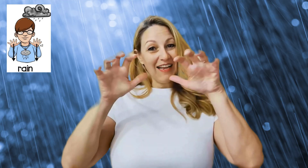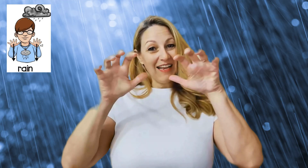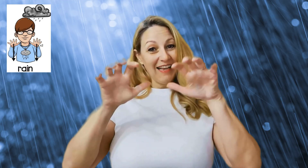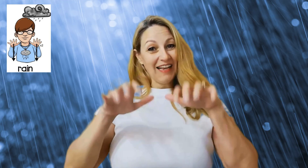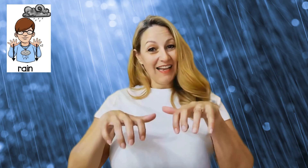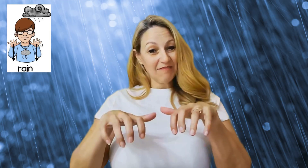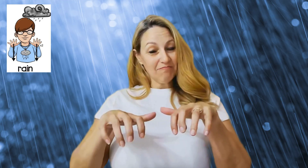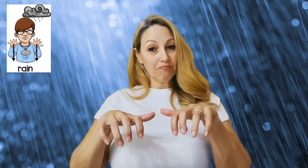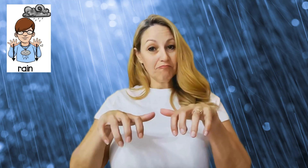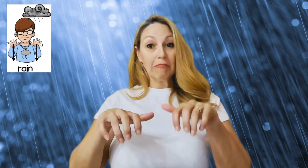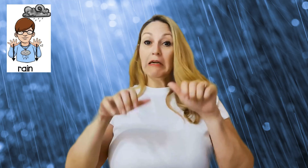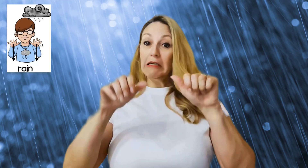Rain.